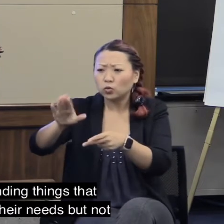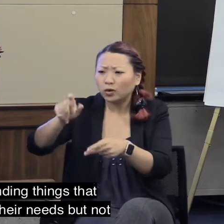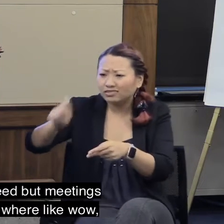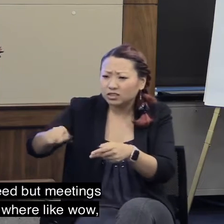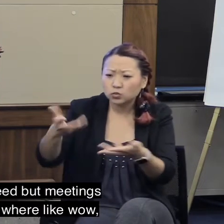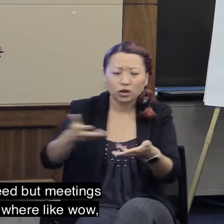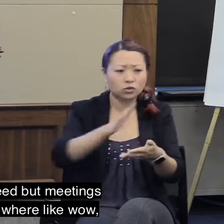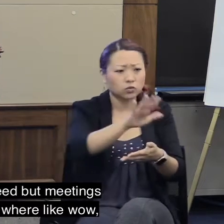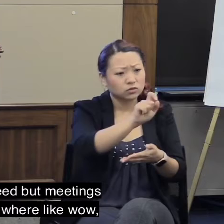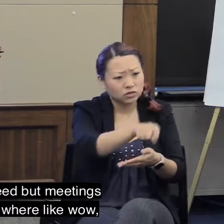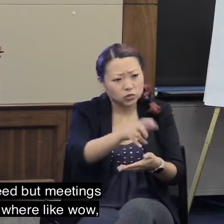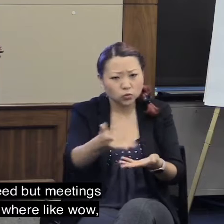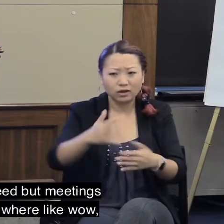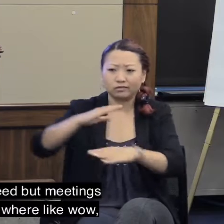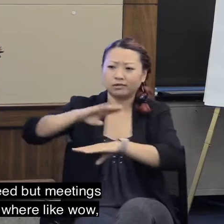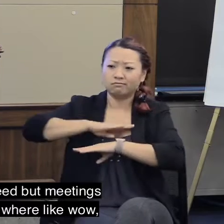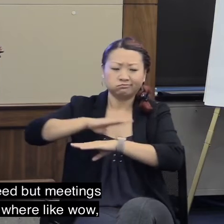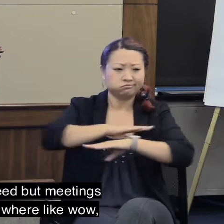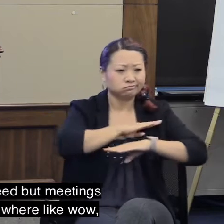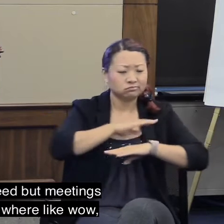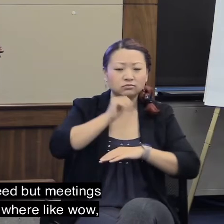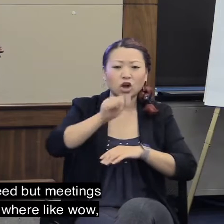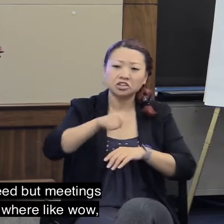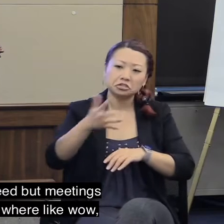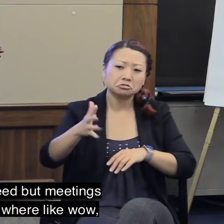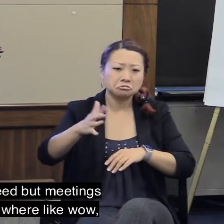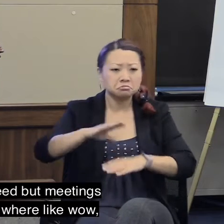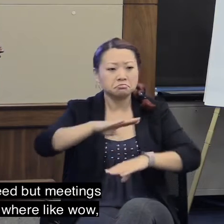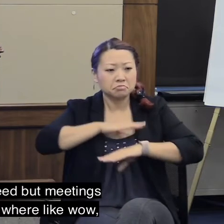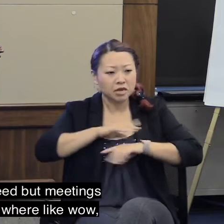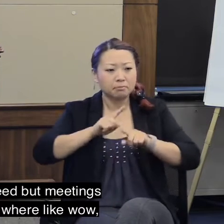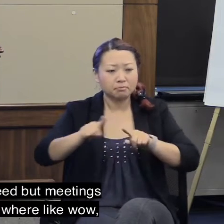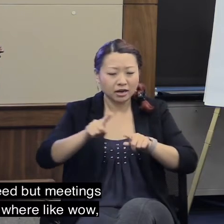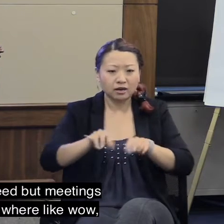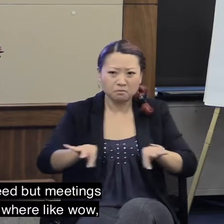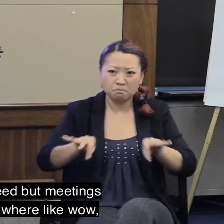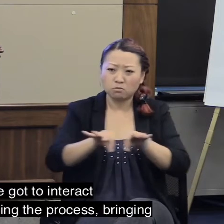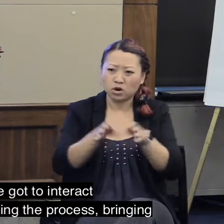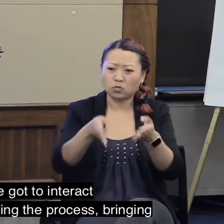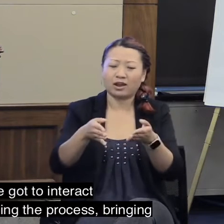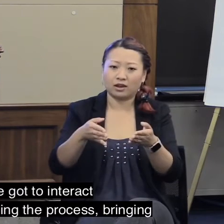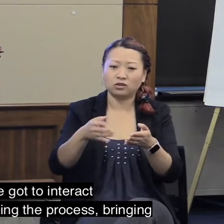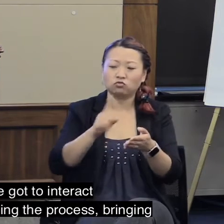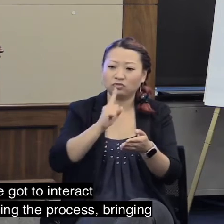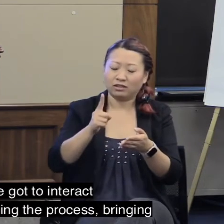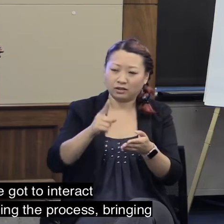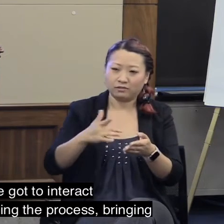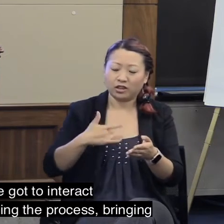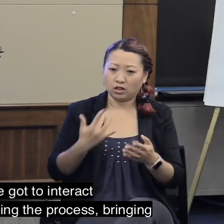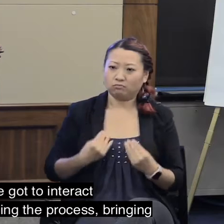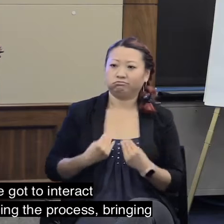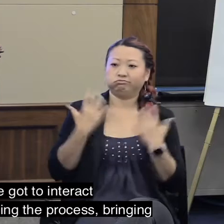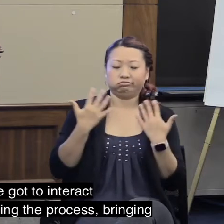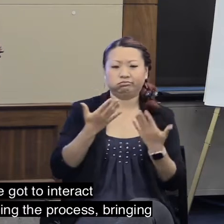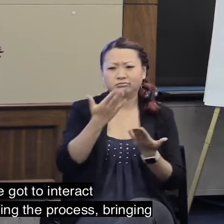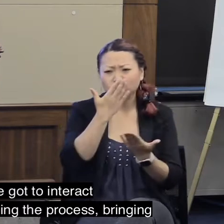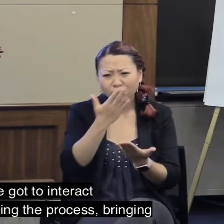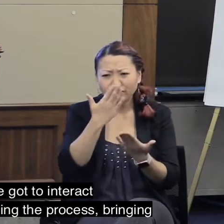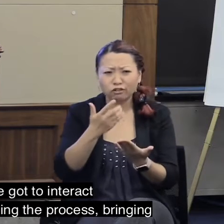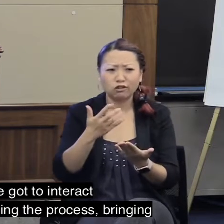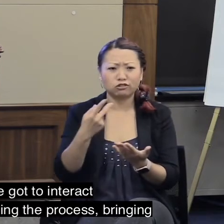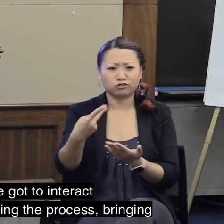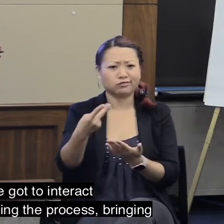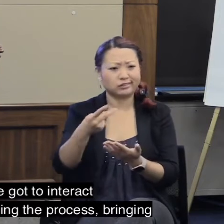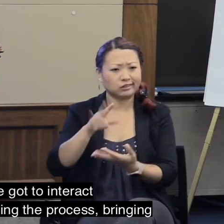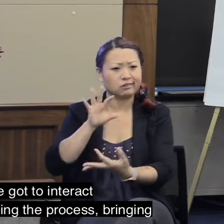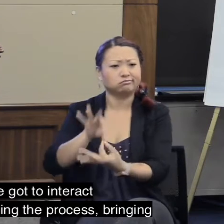needs, but not just meeting their needs, but meeting them in a significant way where like, wow, I'm really grateful that we got to interact with